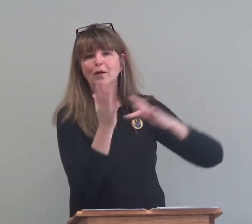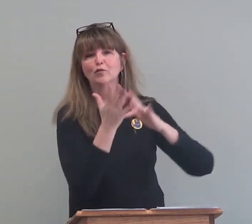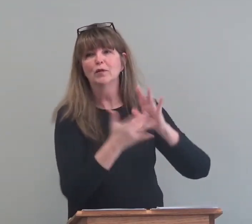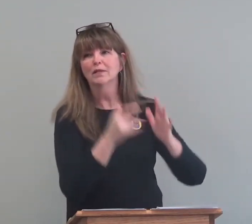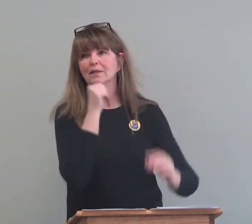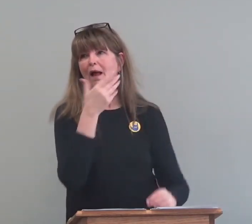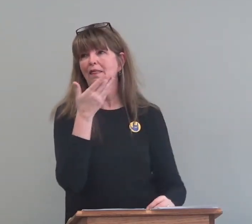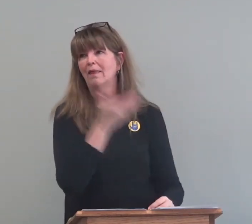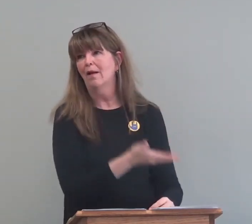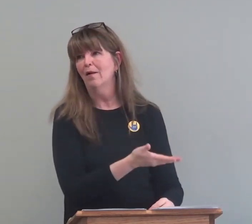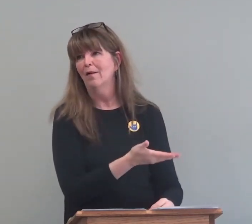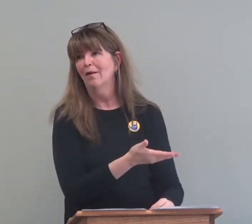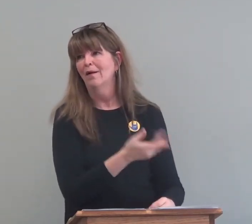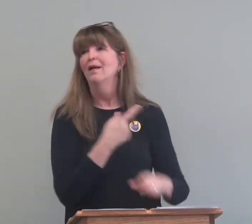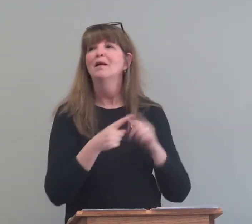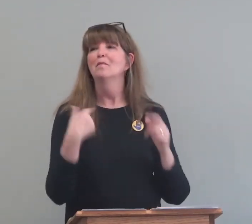tomb, and Jesus wasn't there.